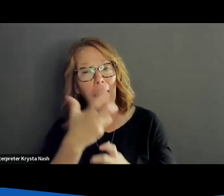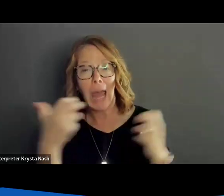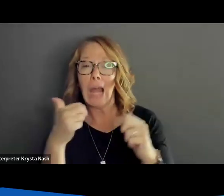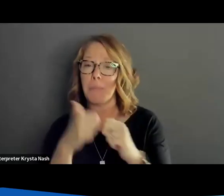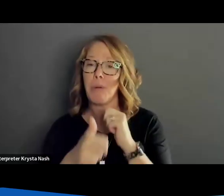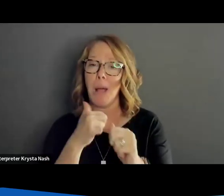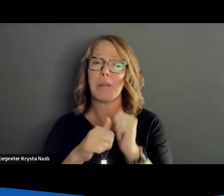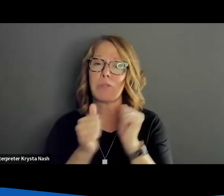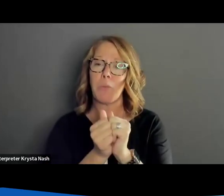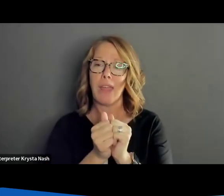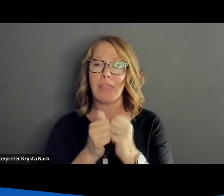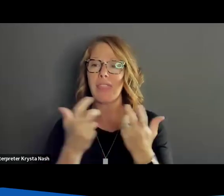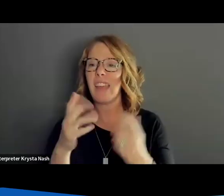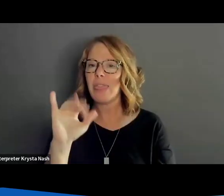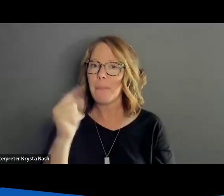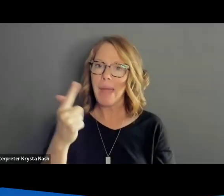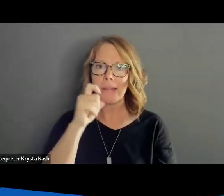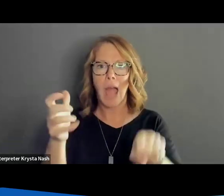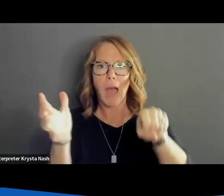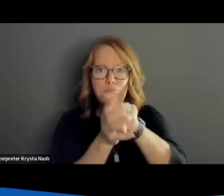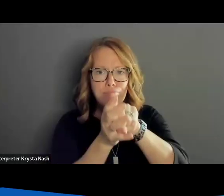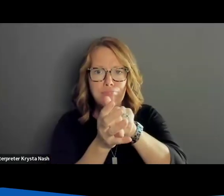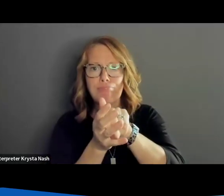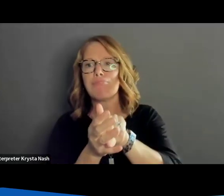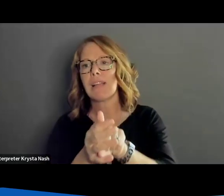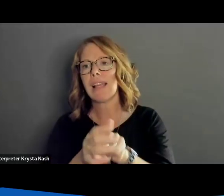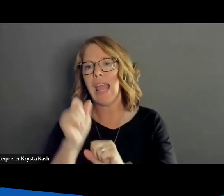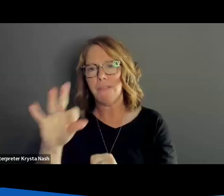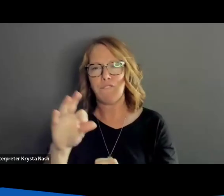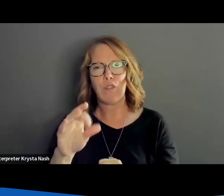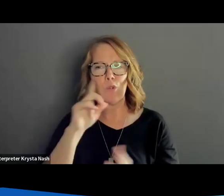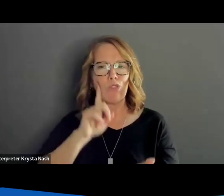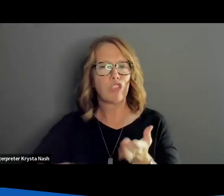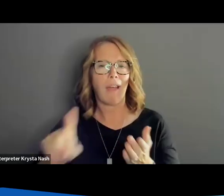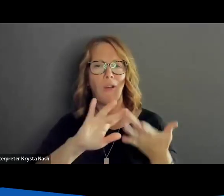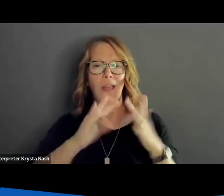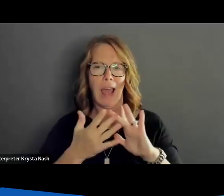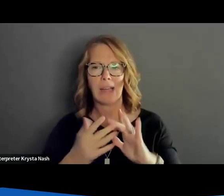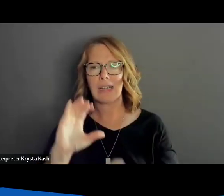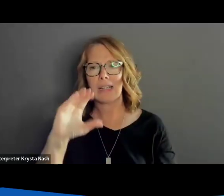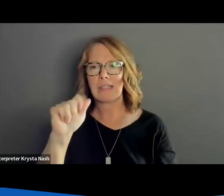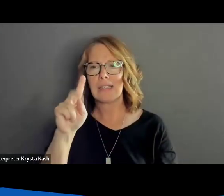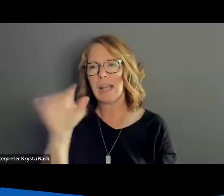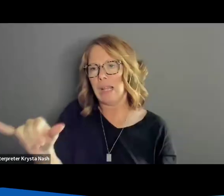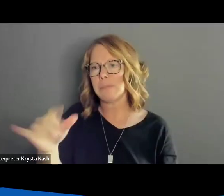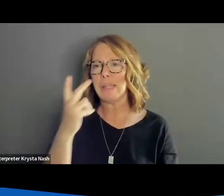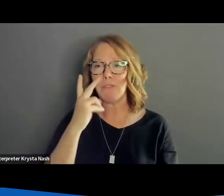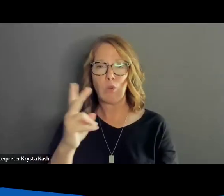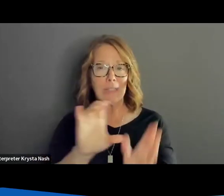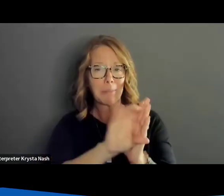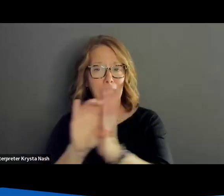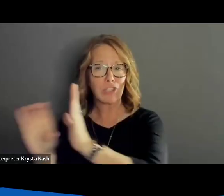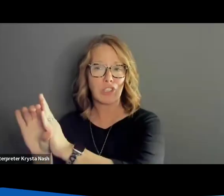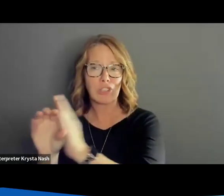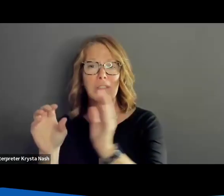kinds of things like the bag doesn't stay on. If you look up online colostomy and you look at pictures of people